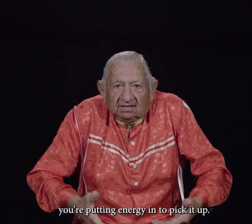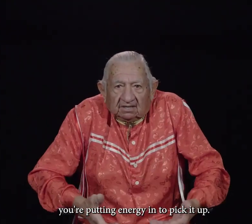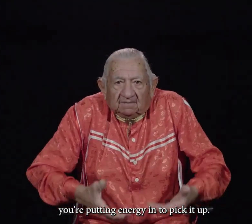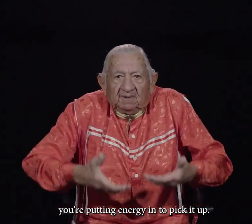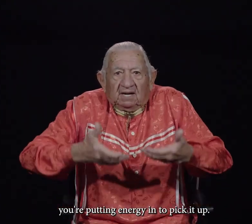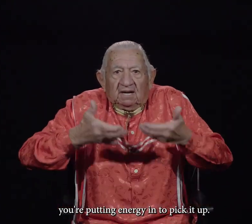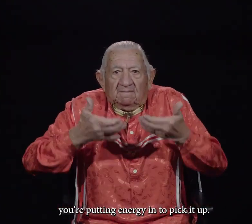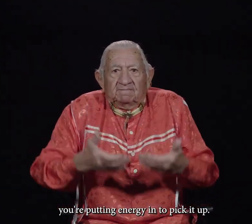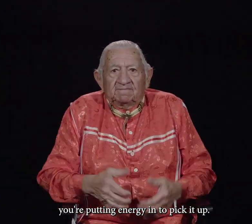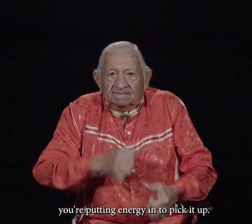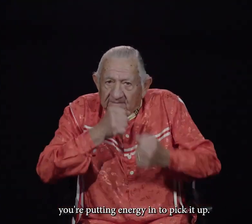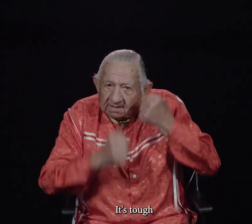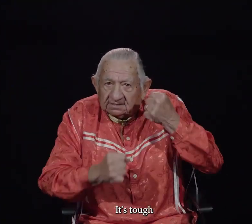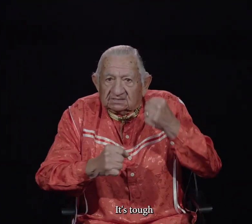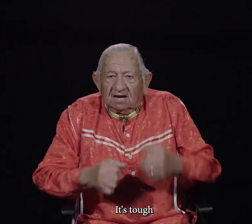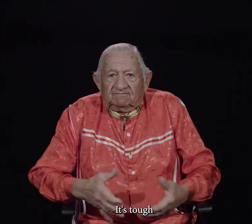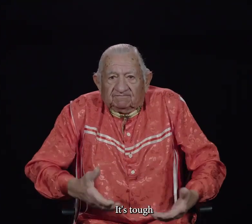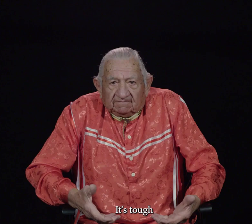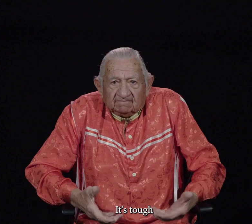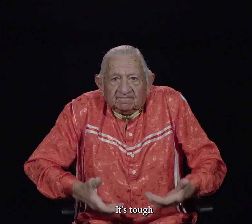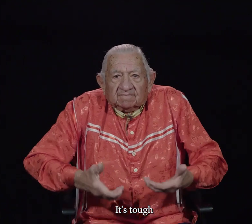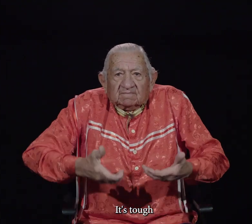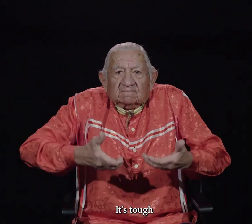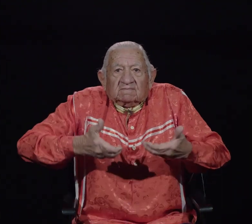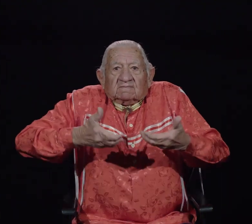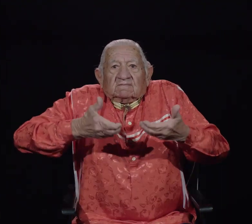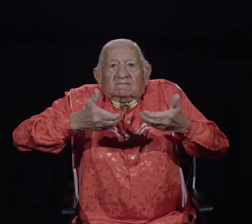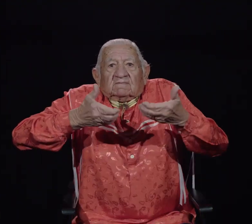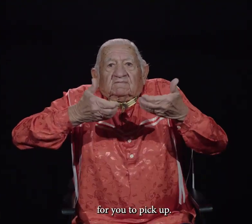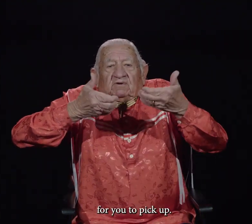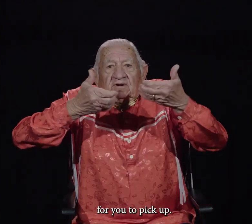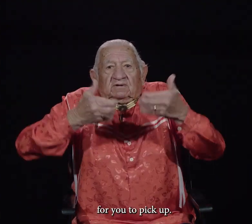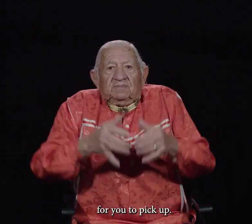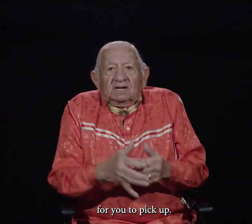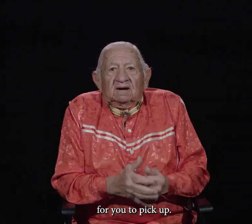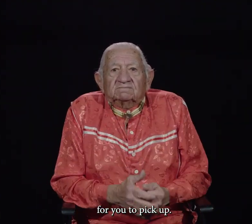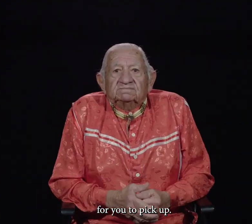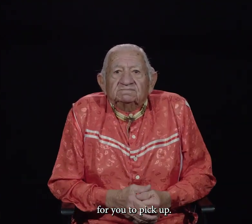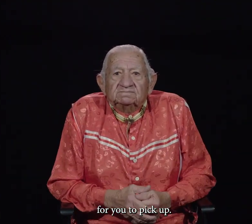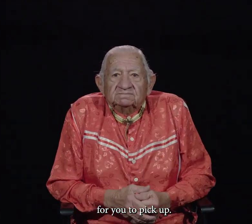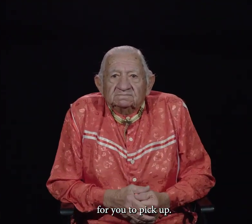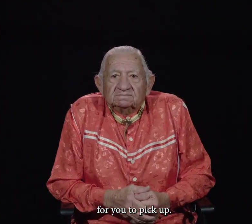in to pick it up. It's tough for you to pick up.